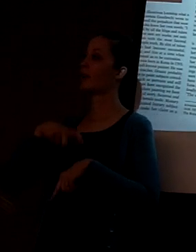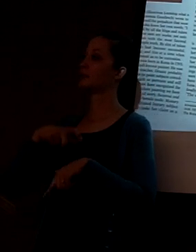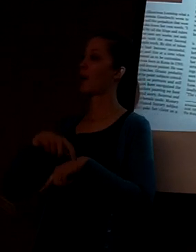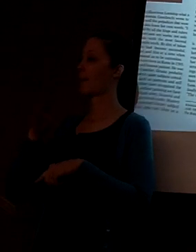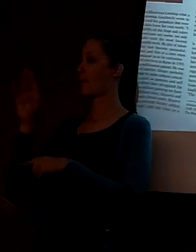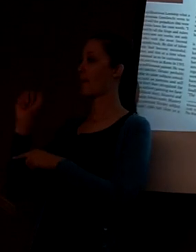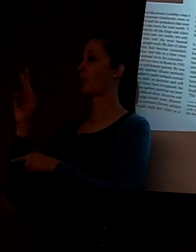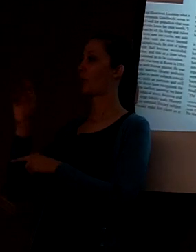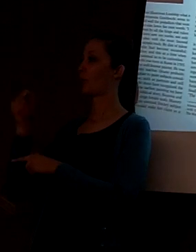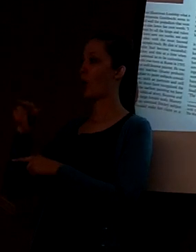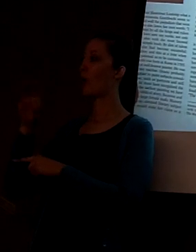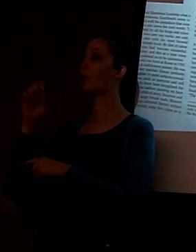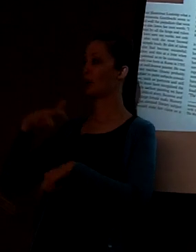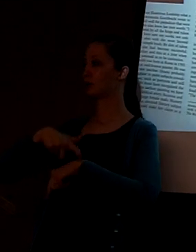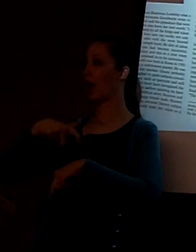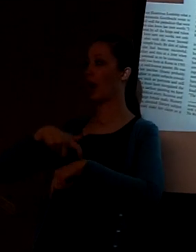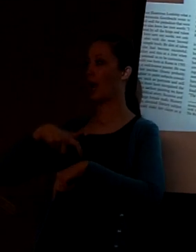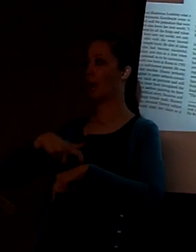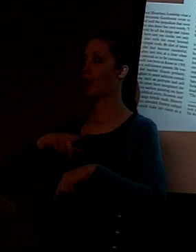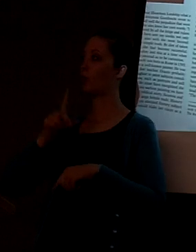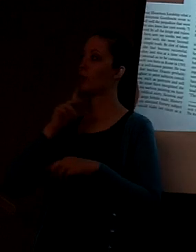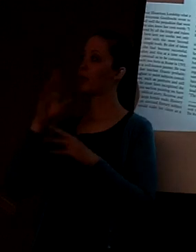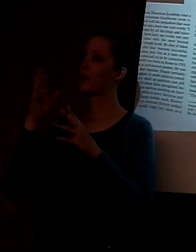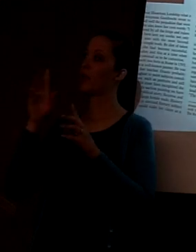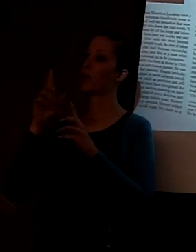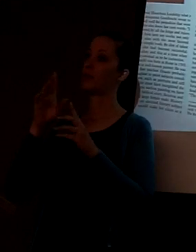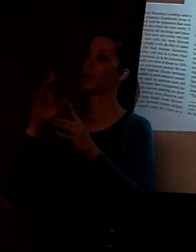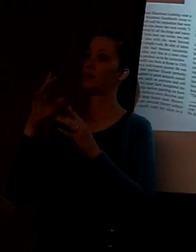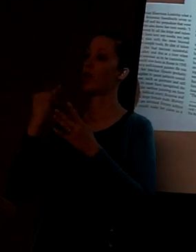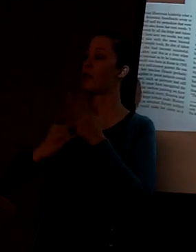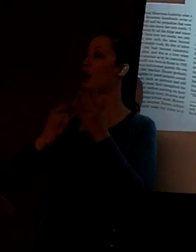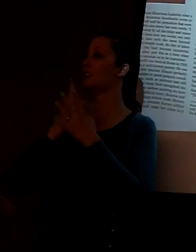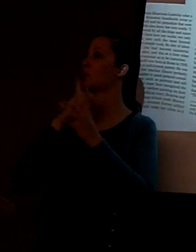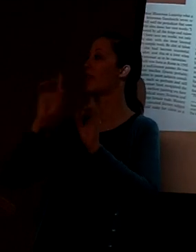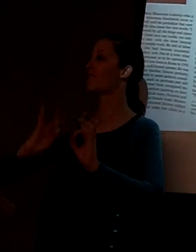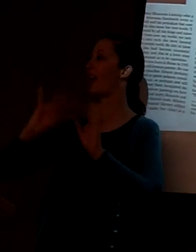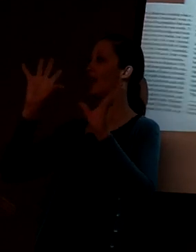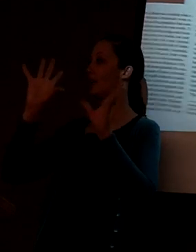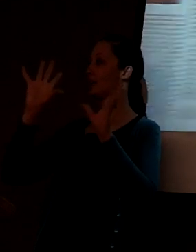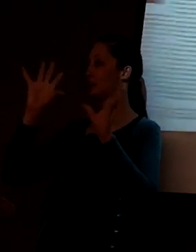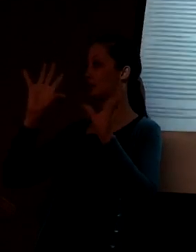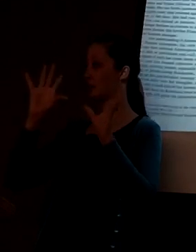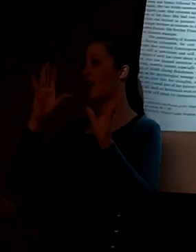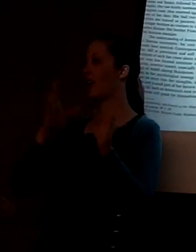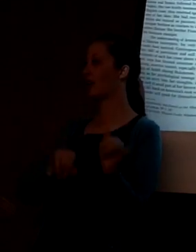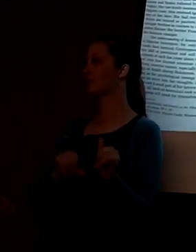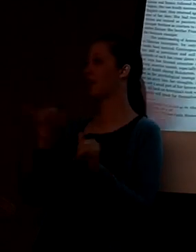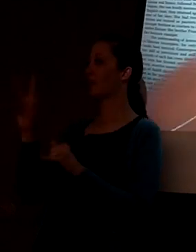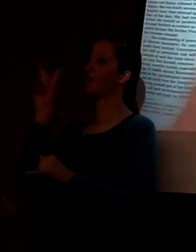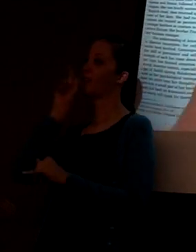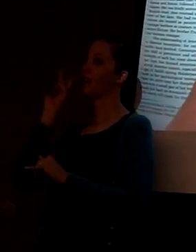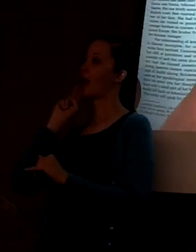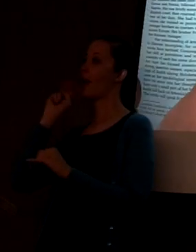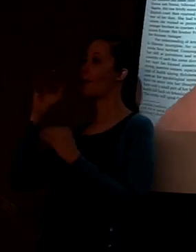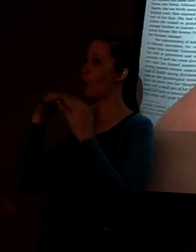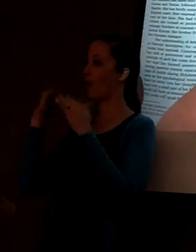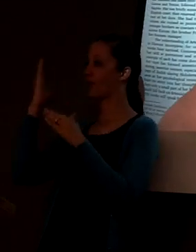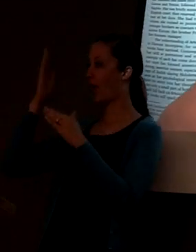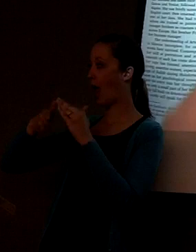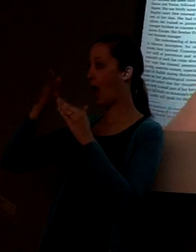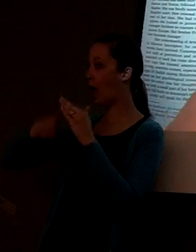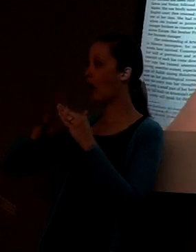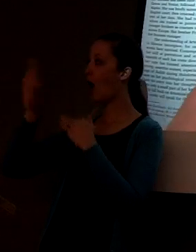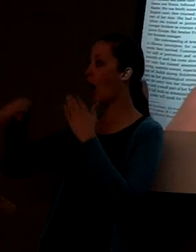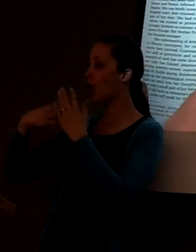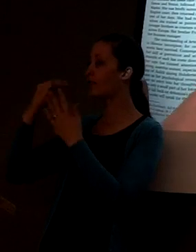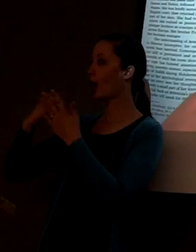exciting. And so it reflects the period of the Vietnam War. Here again you see Peter